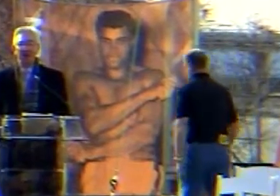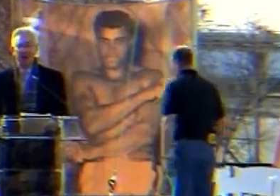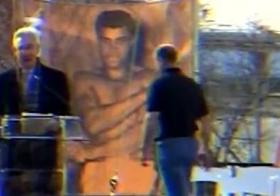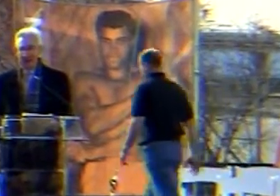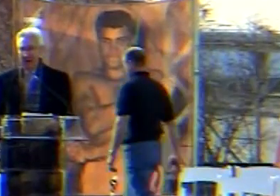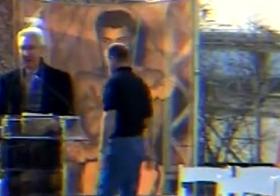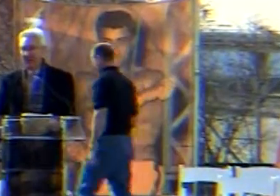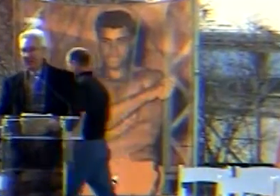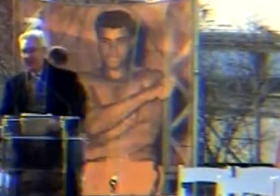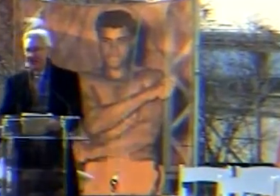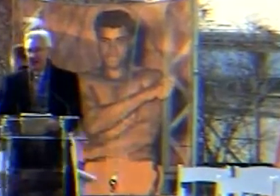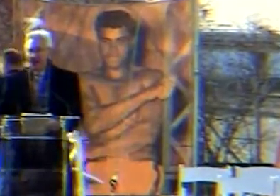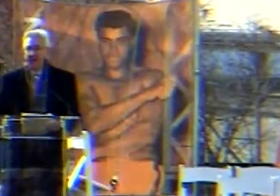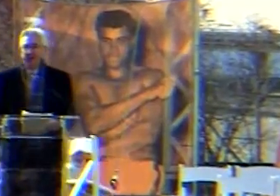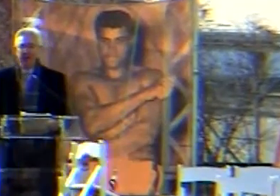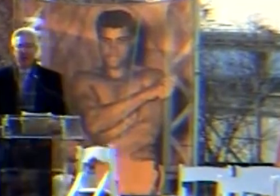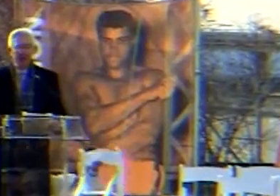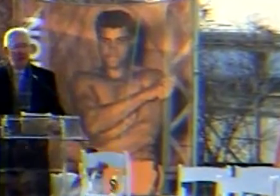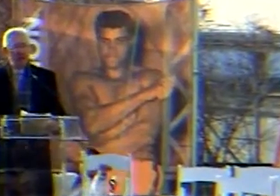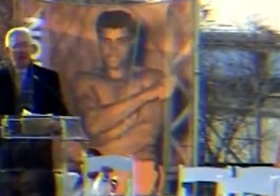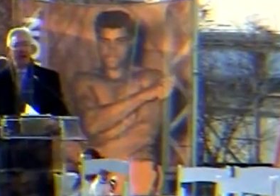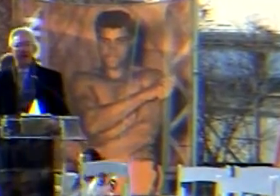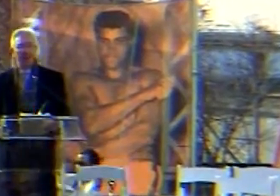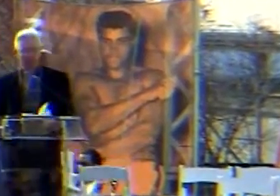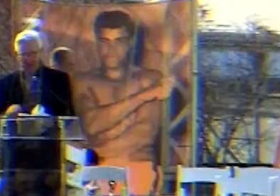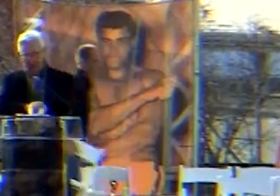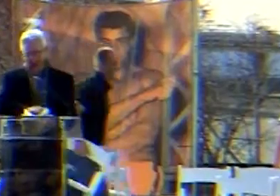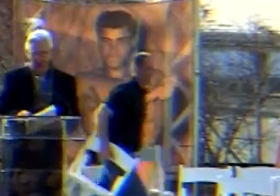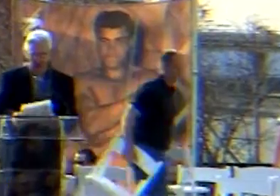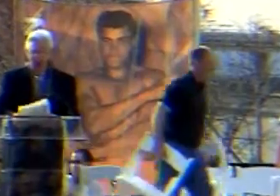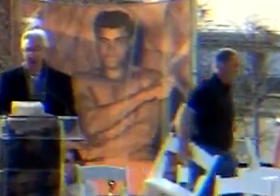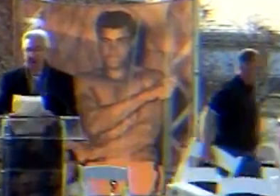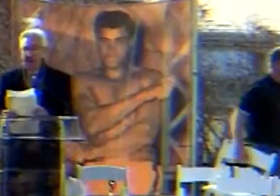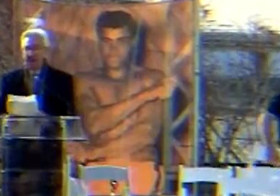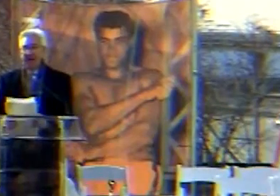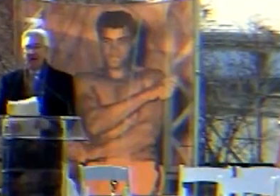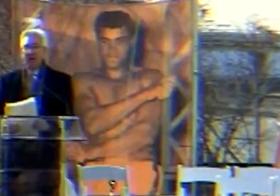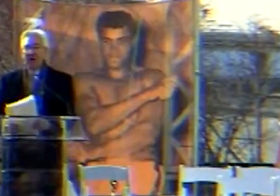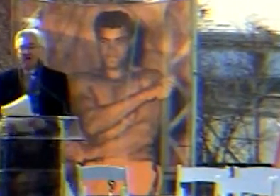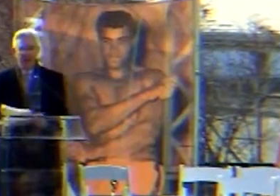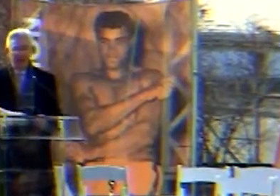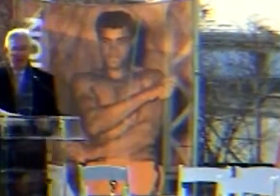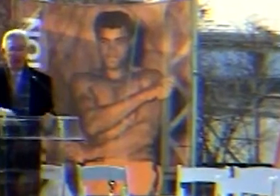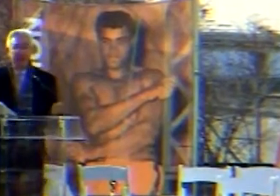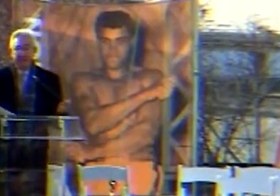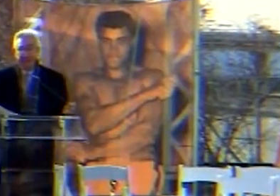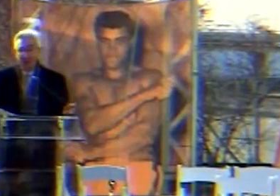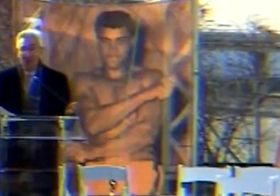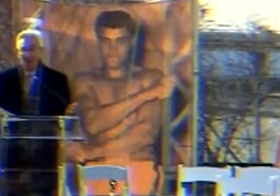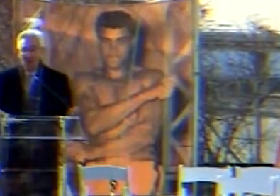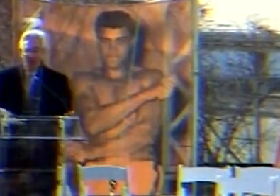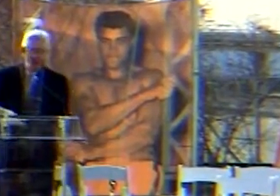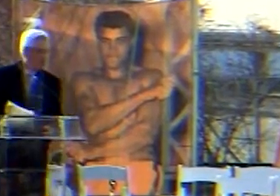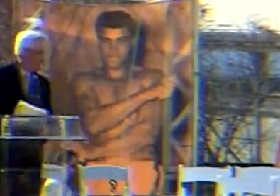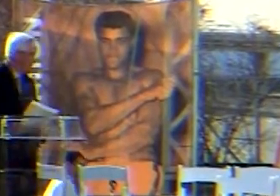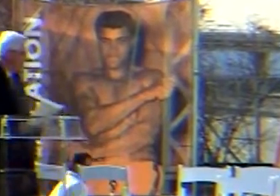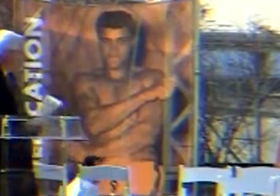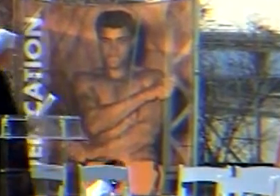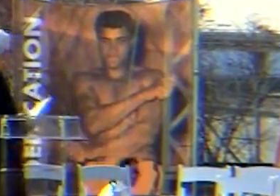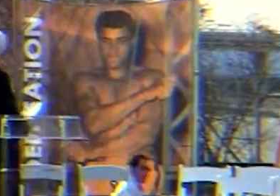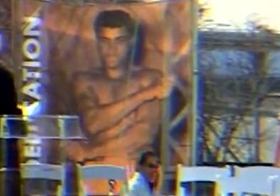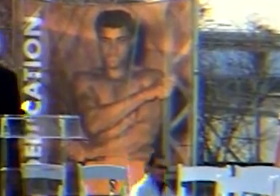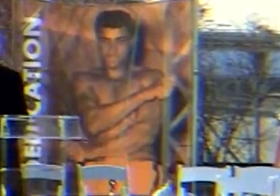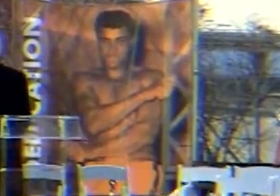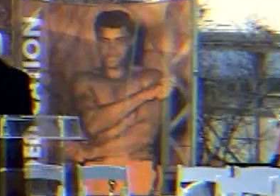and the governor of our state. Ladies and gentlemen, the Honorable Ernie Fletcher and his wife, Glenn. Please give them a warm welcome.